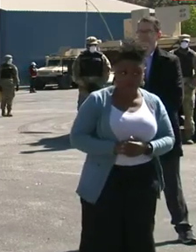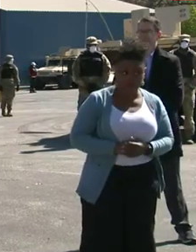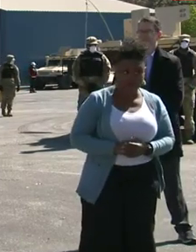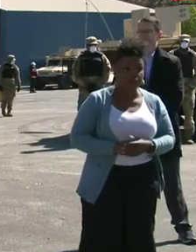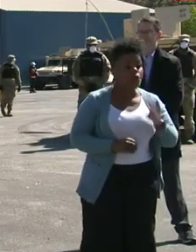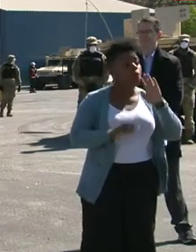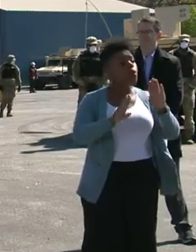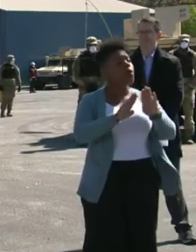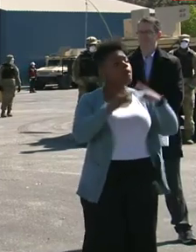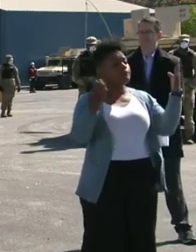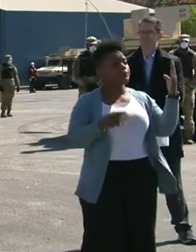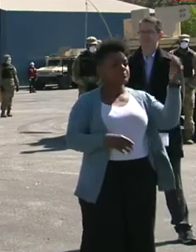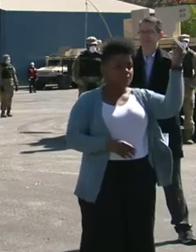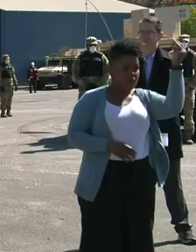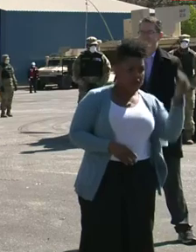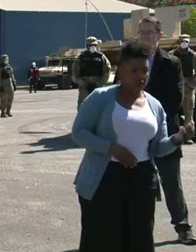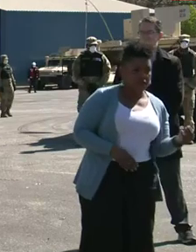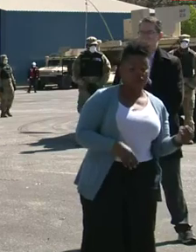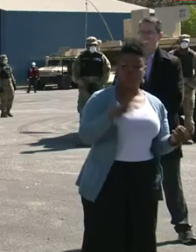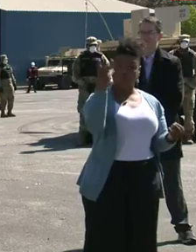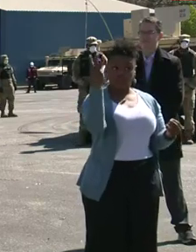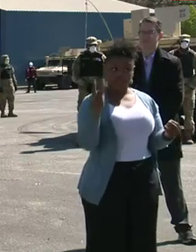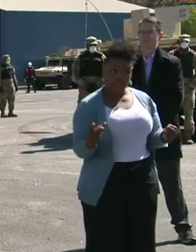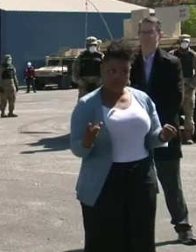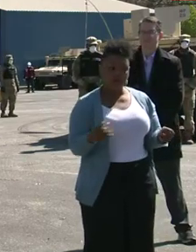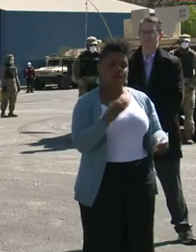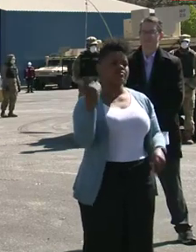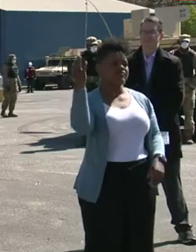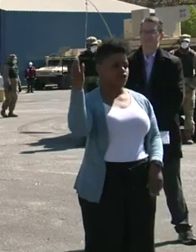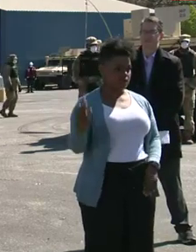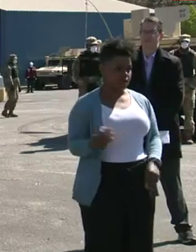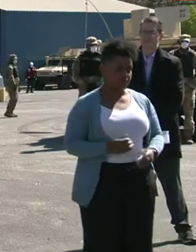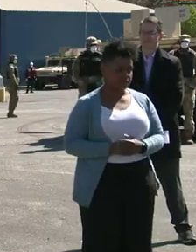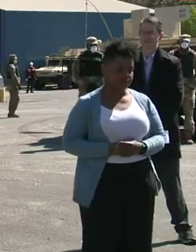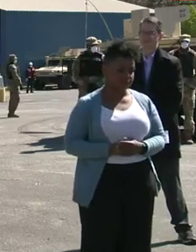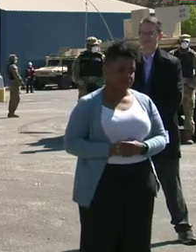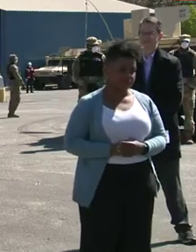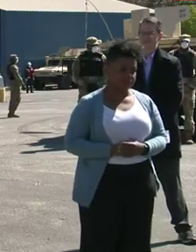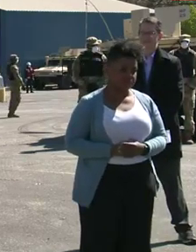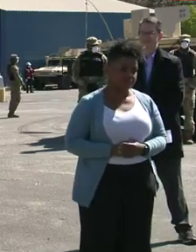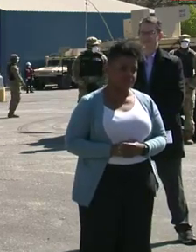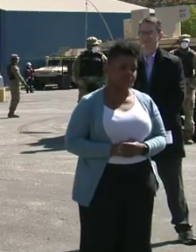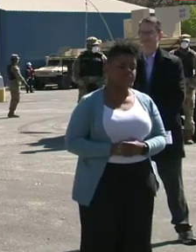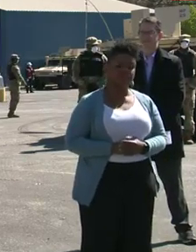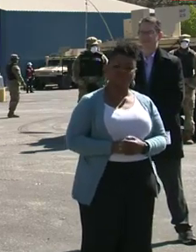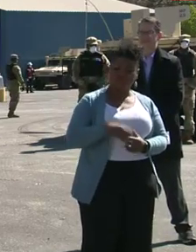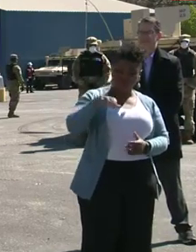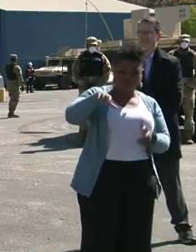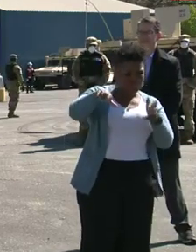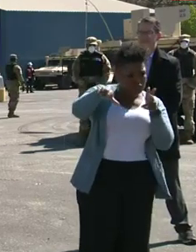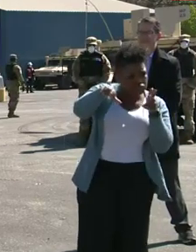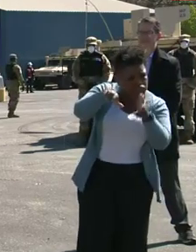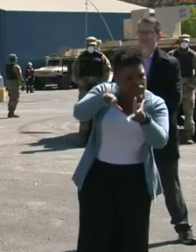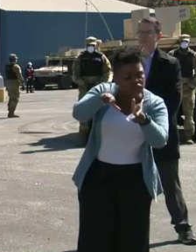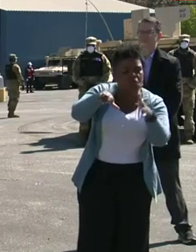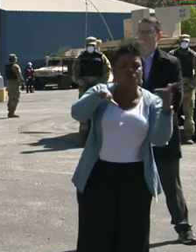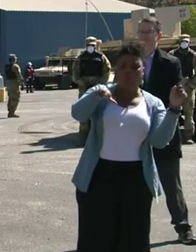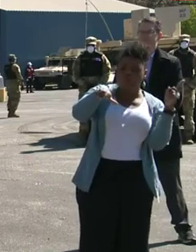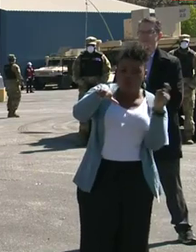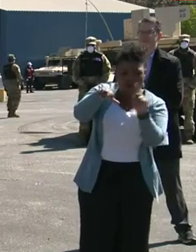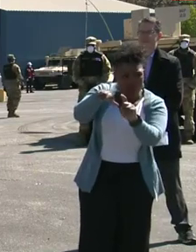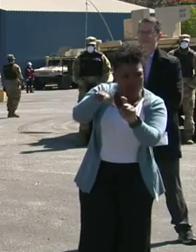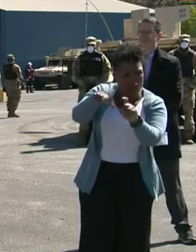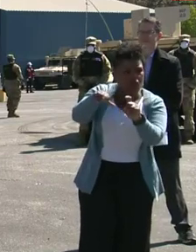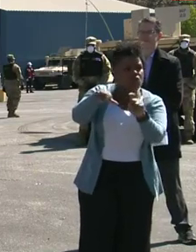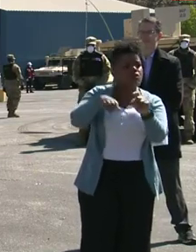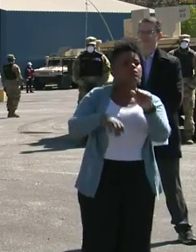Monday, Wednesday, and Fridays. Mondays, Wednesdays, and Fridays as a drive-through or walk-up site. But you should not just